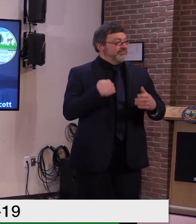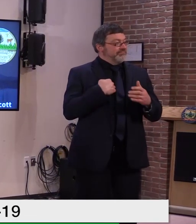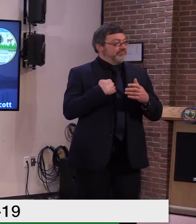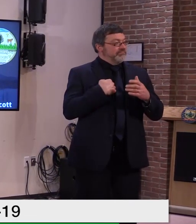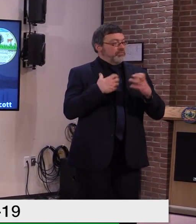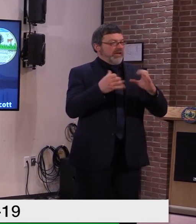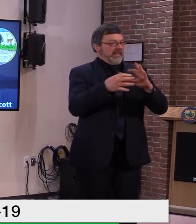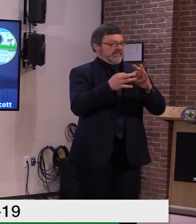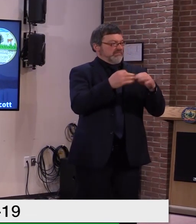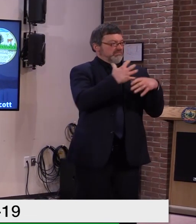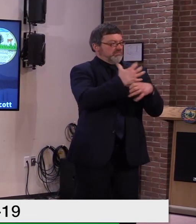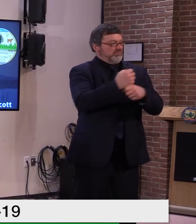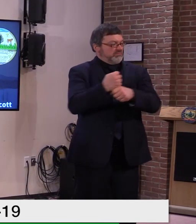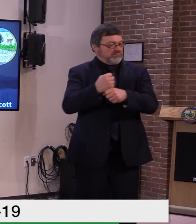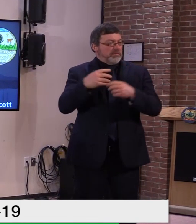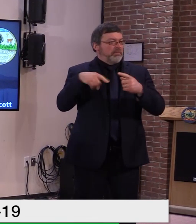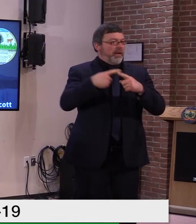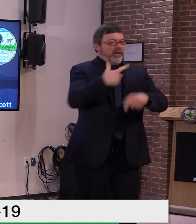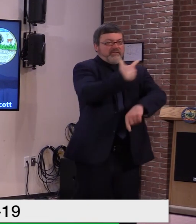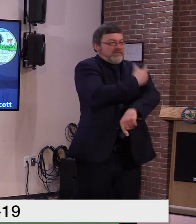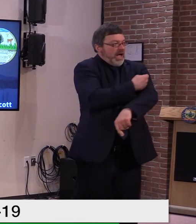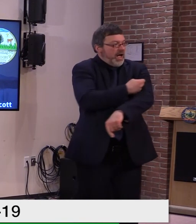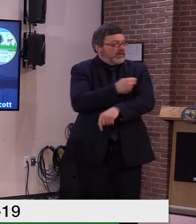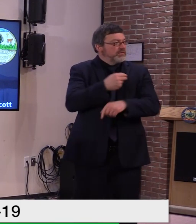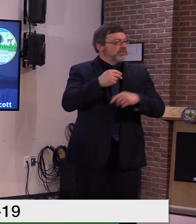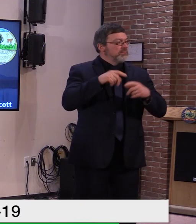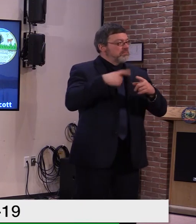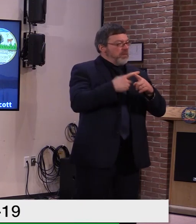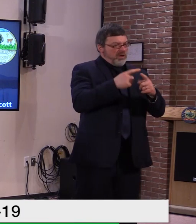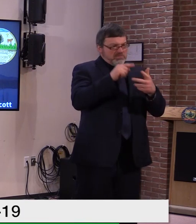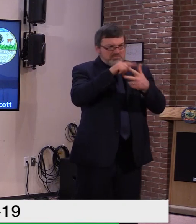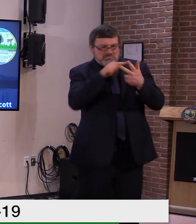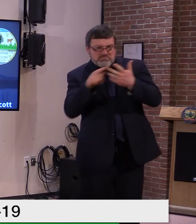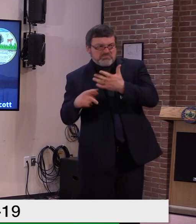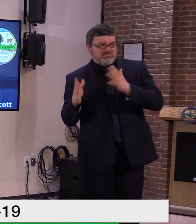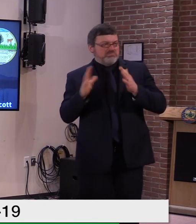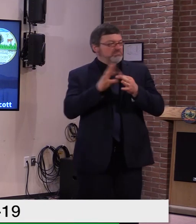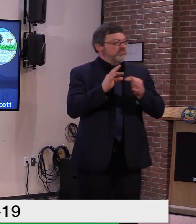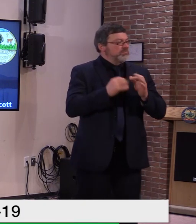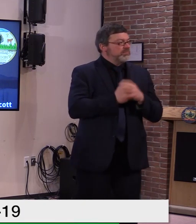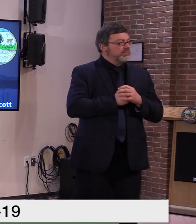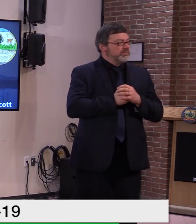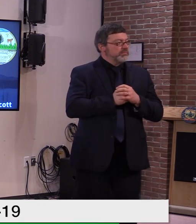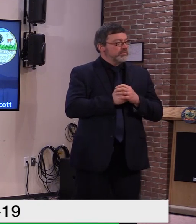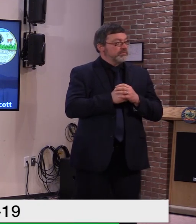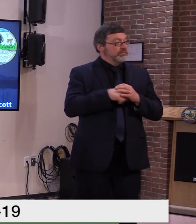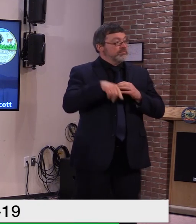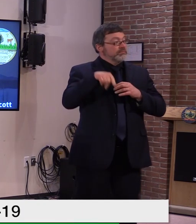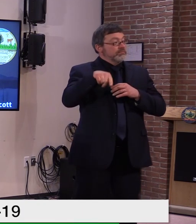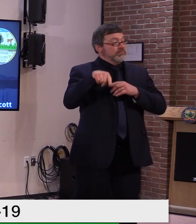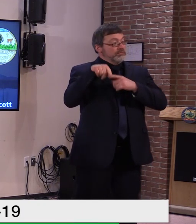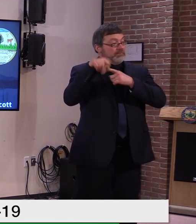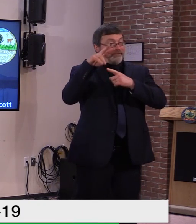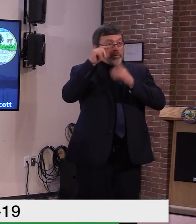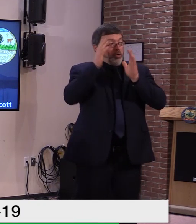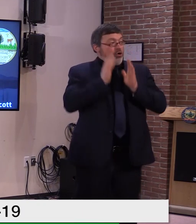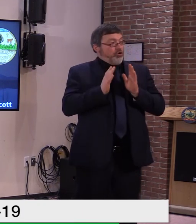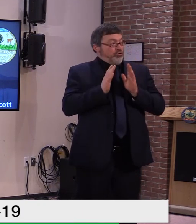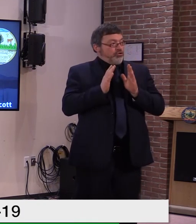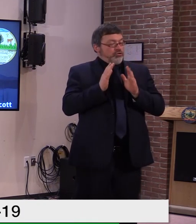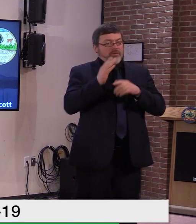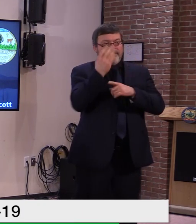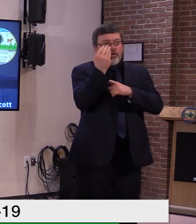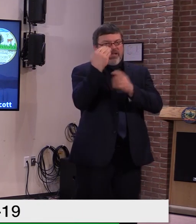on some other things as well. Nearly 14,000 Vermonters have been vaccinated as of last night. 21% of